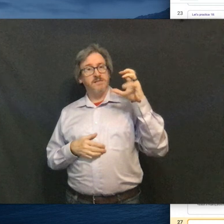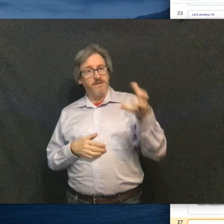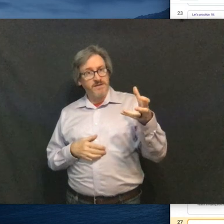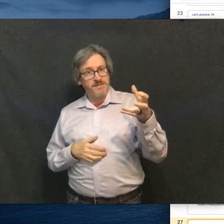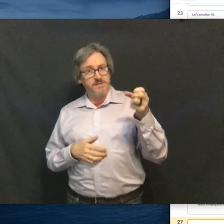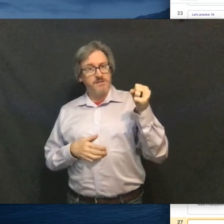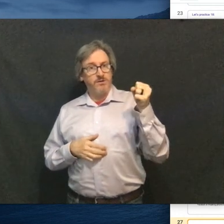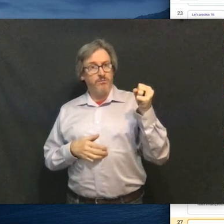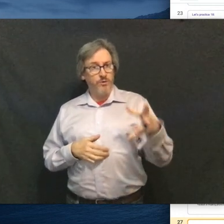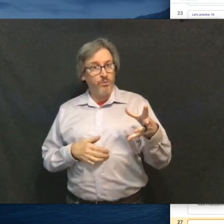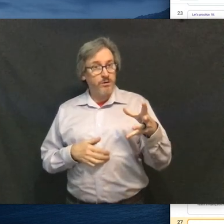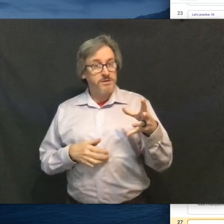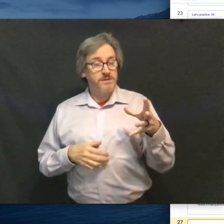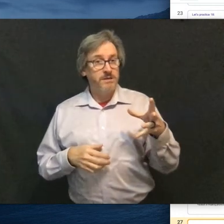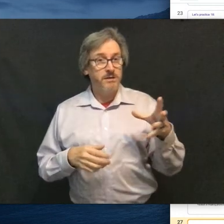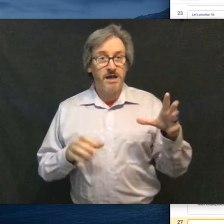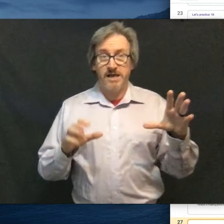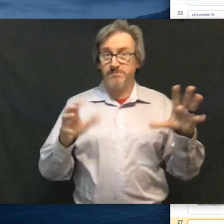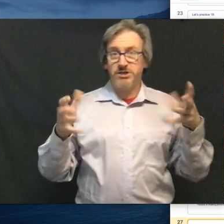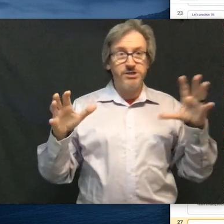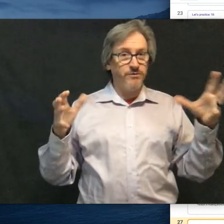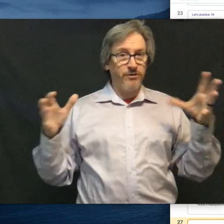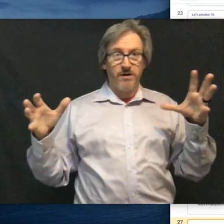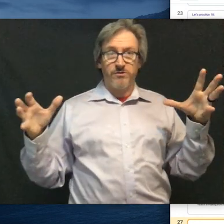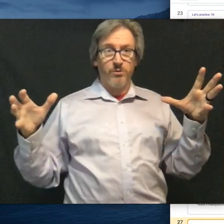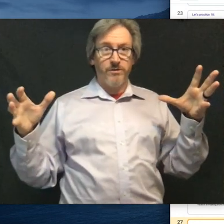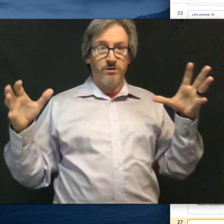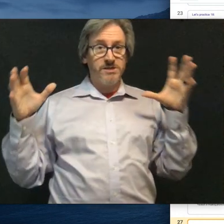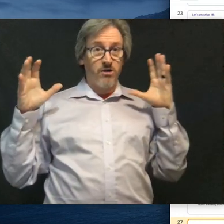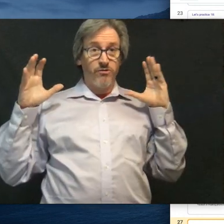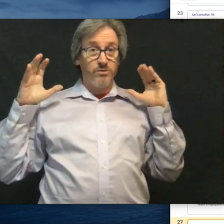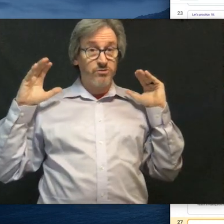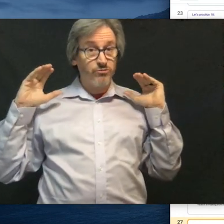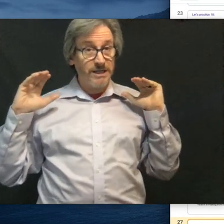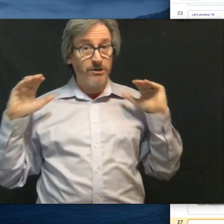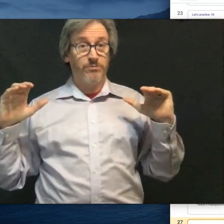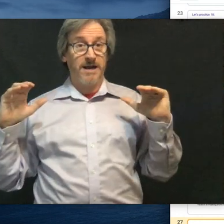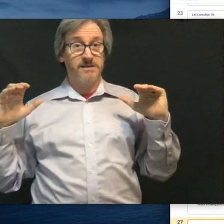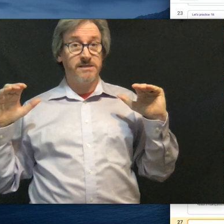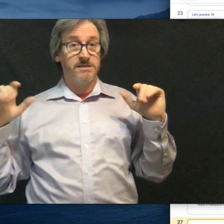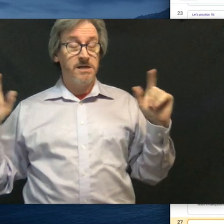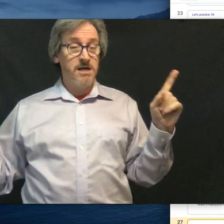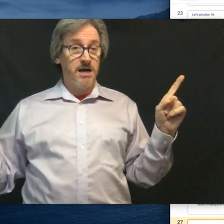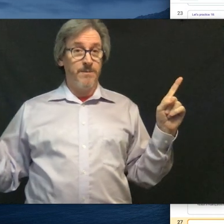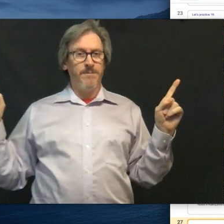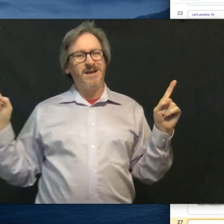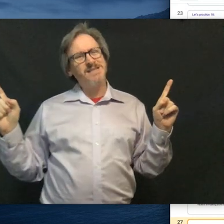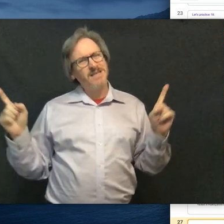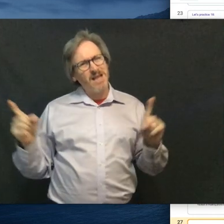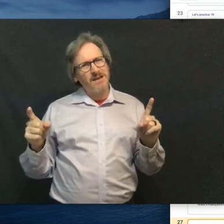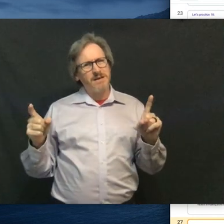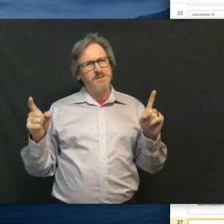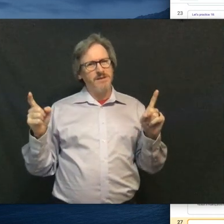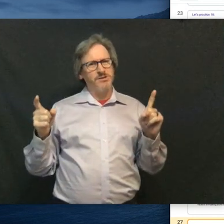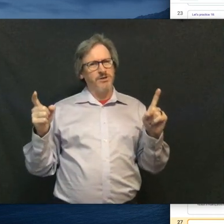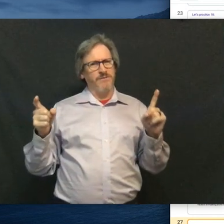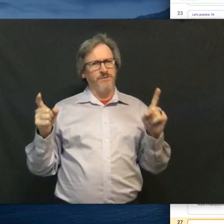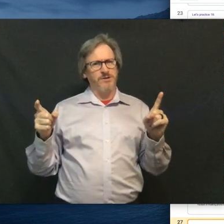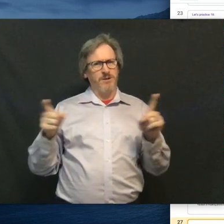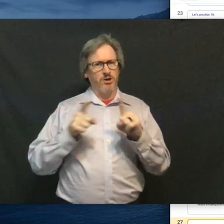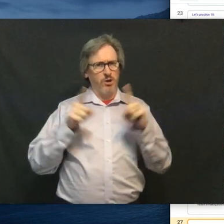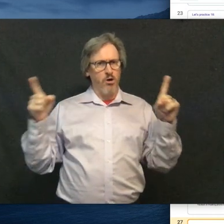Prefixes, suffixes, root words, as much as you feel comfortable with those are really good practices. Because a lot of times the things